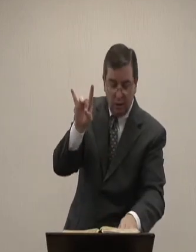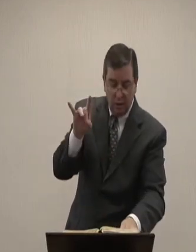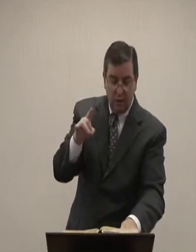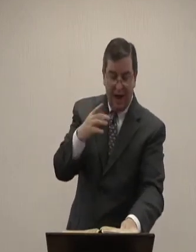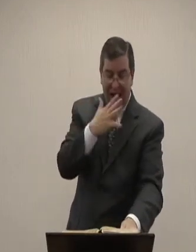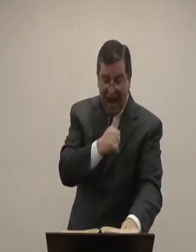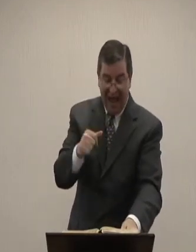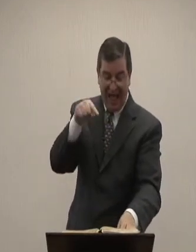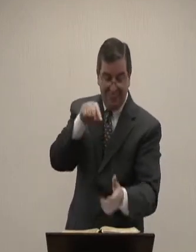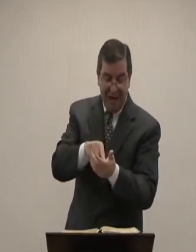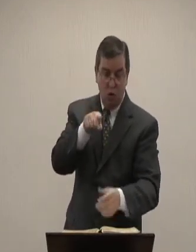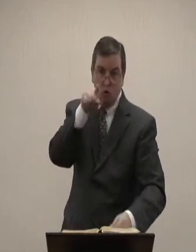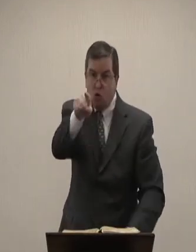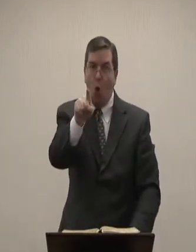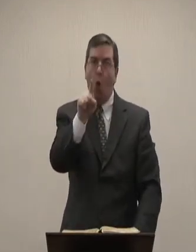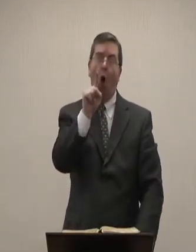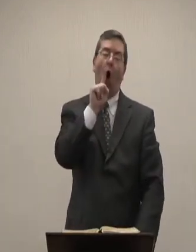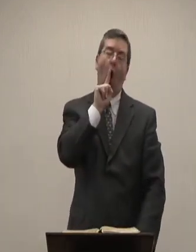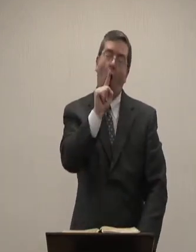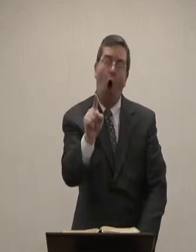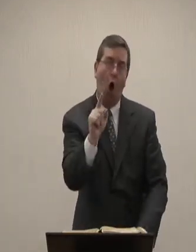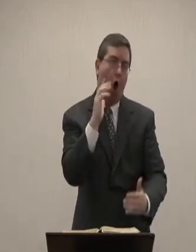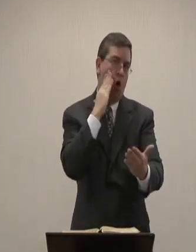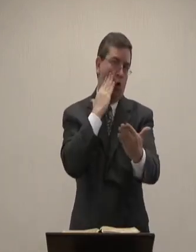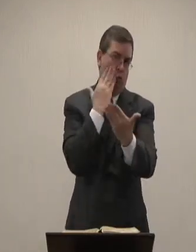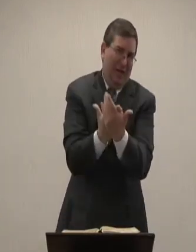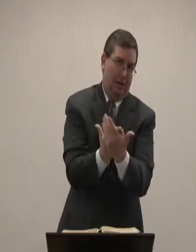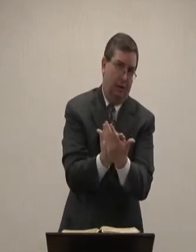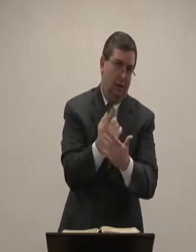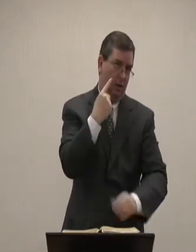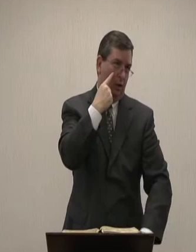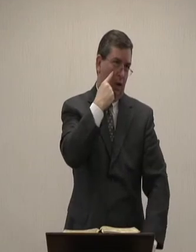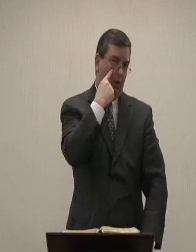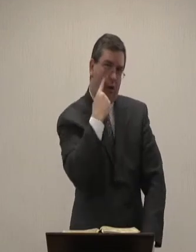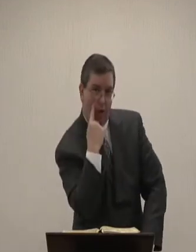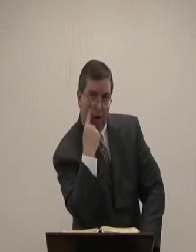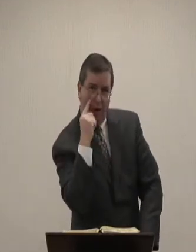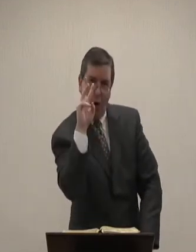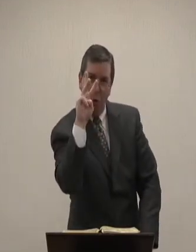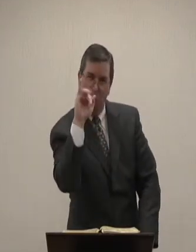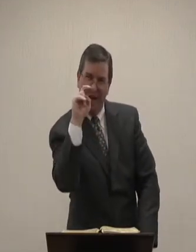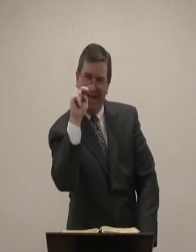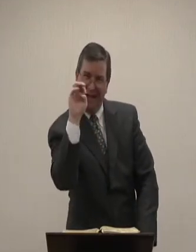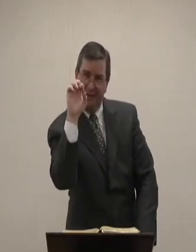Now it's important here in verse 48 it says, you are